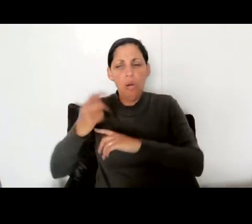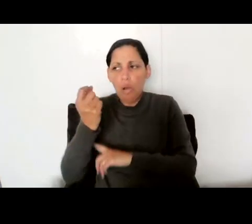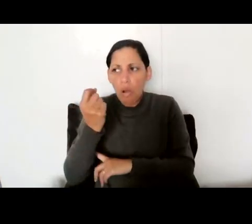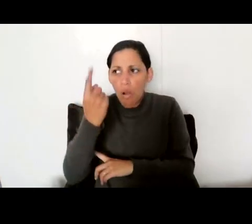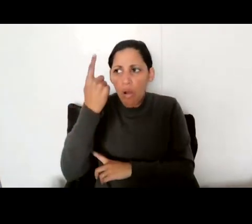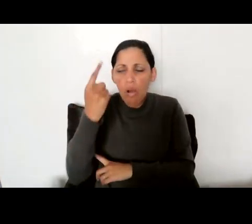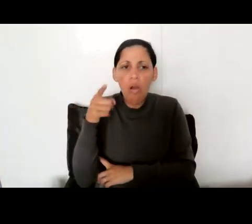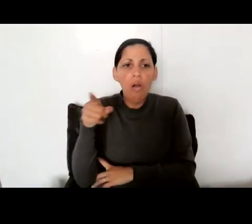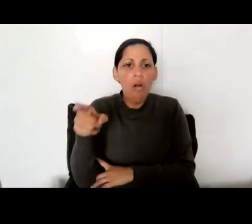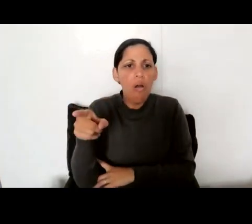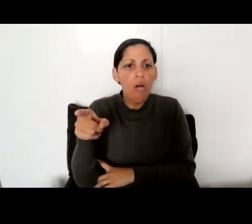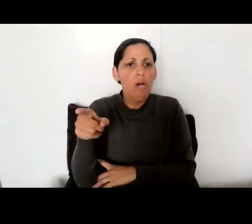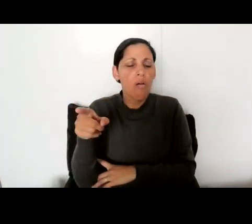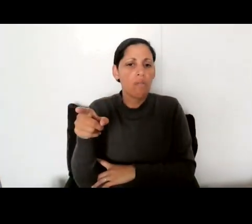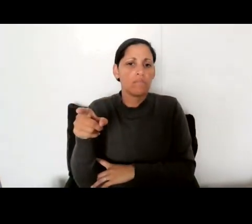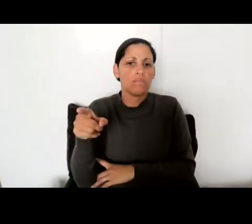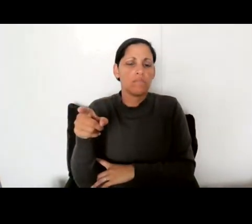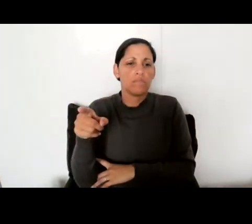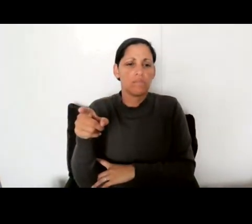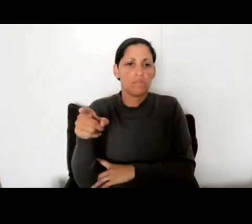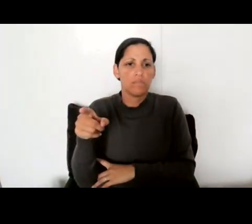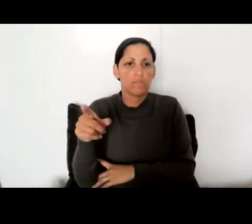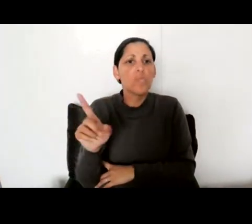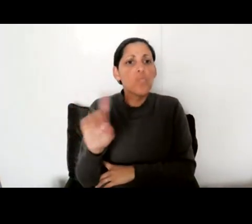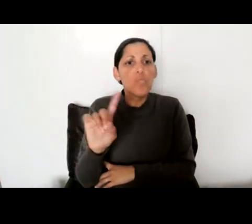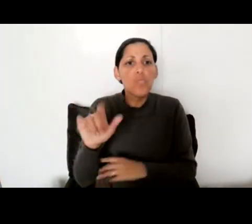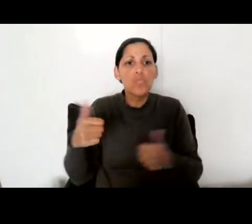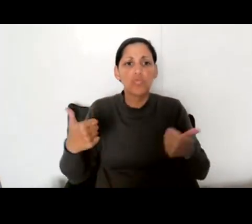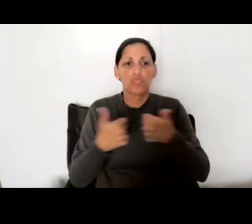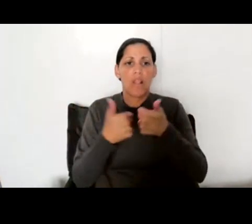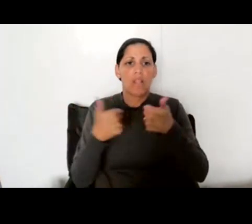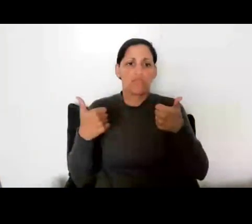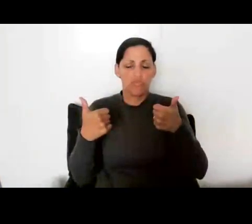what could be the challenge